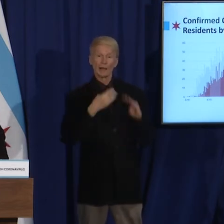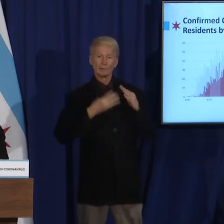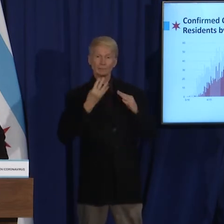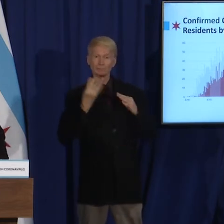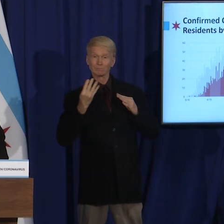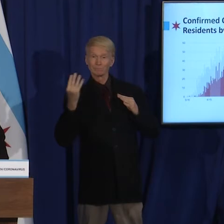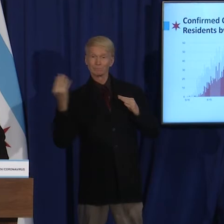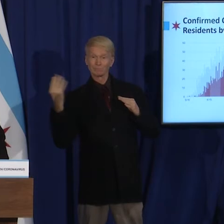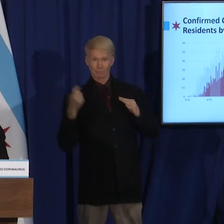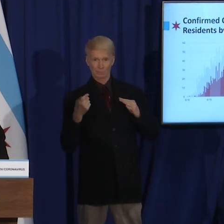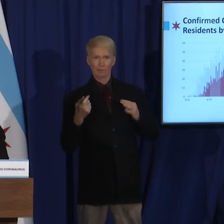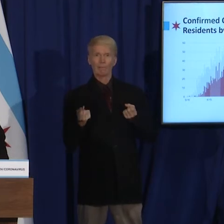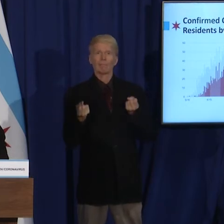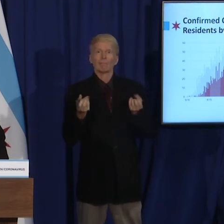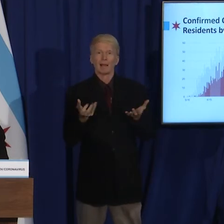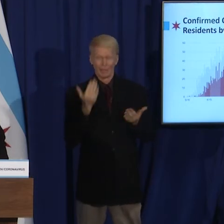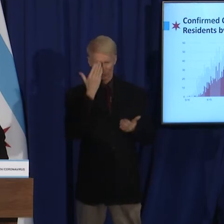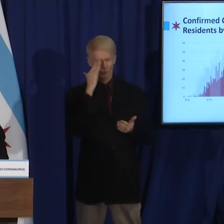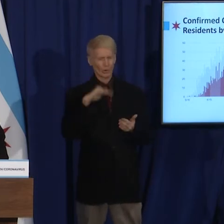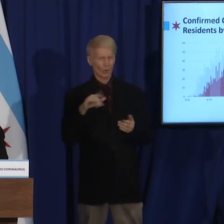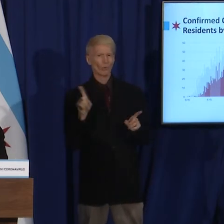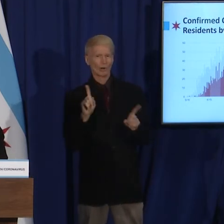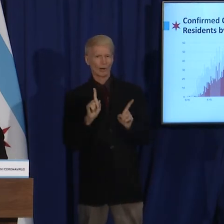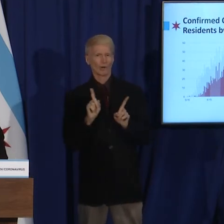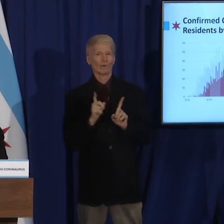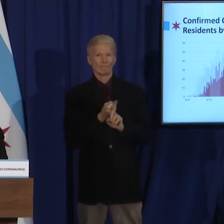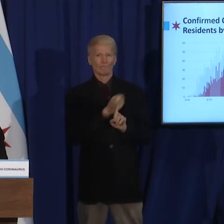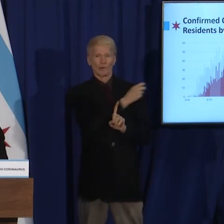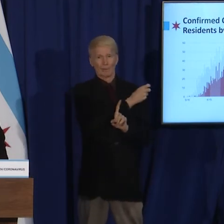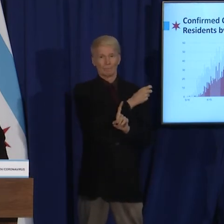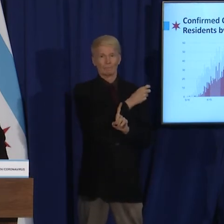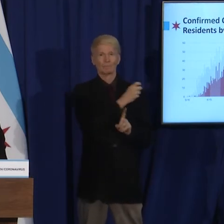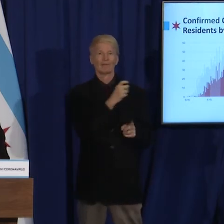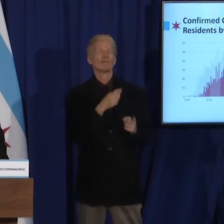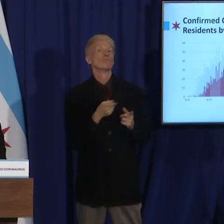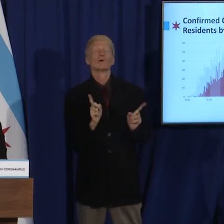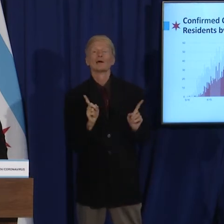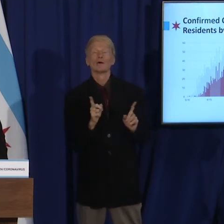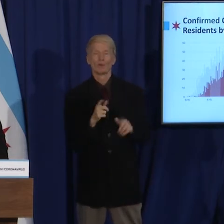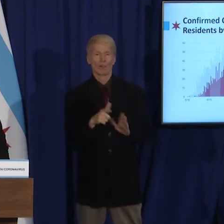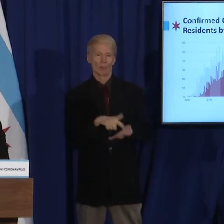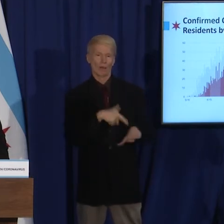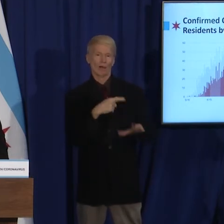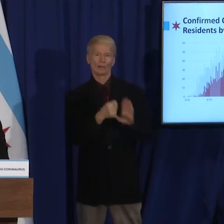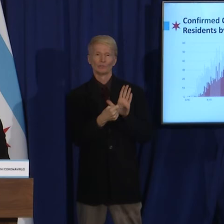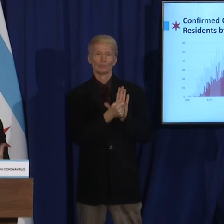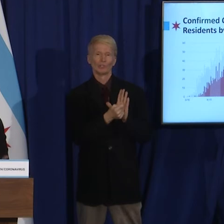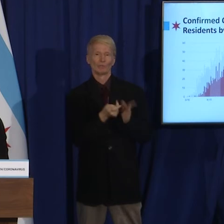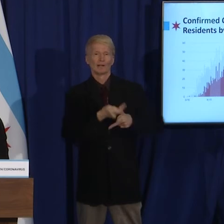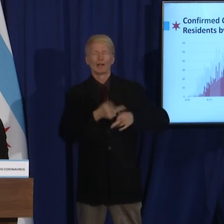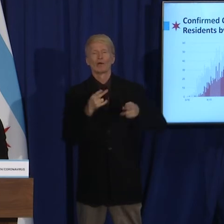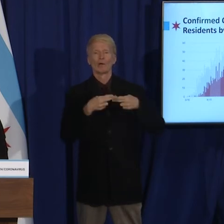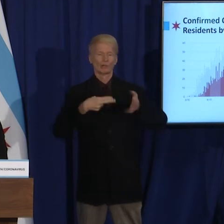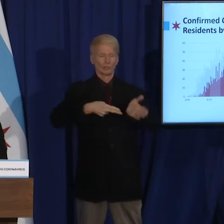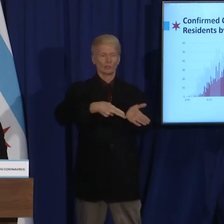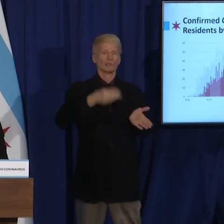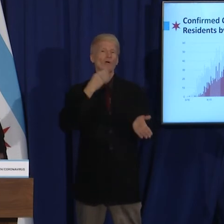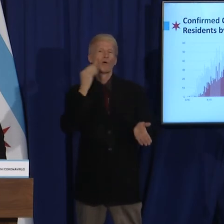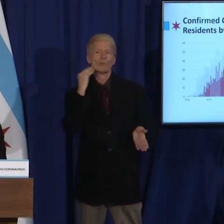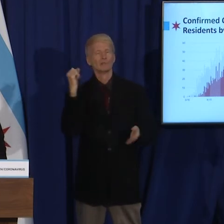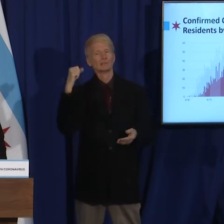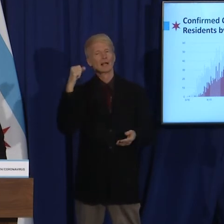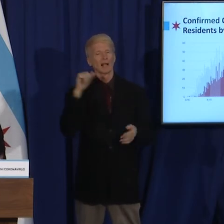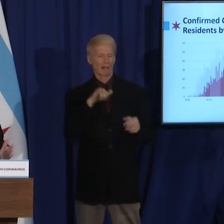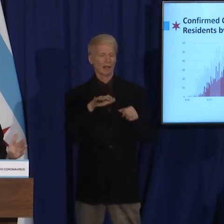cases were associated with a known outbreak. That was led by long-term care facilities or nursing homes, but it also included